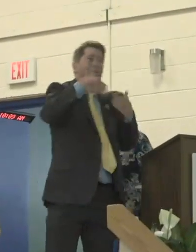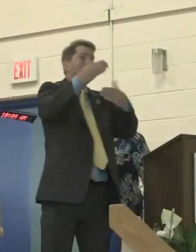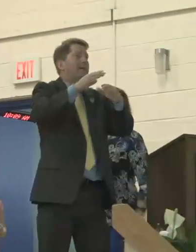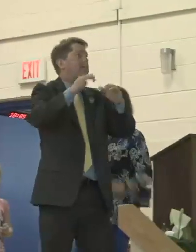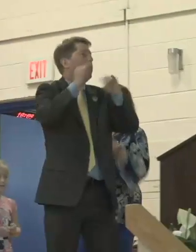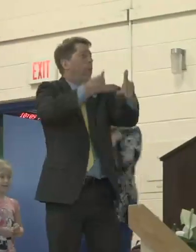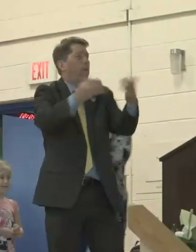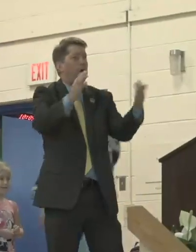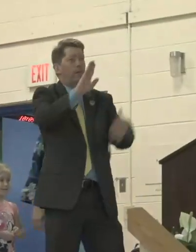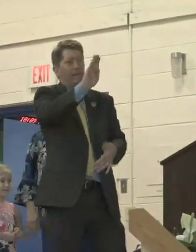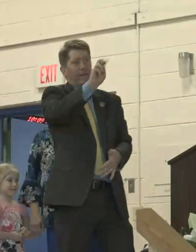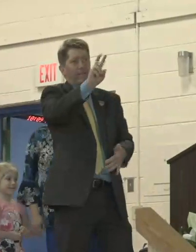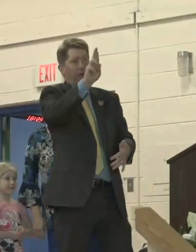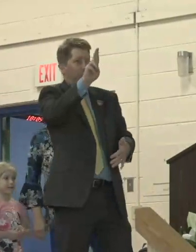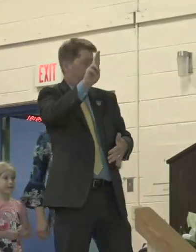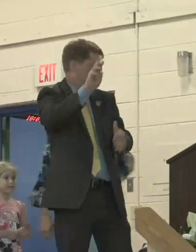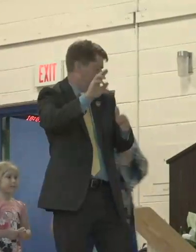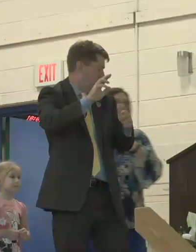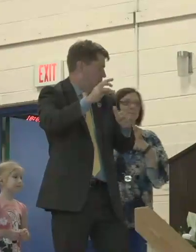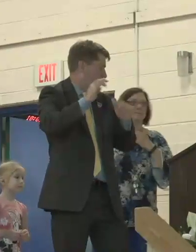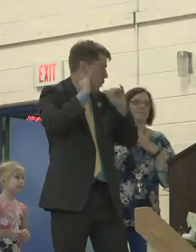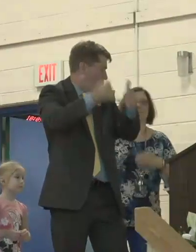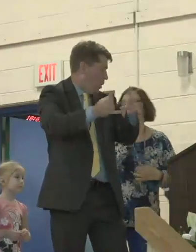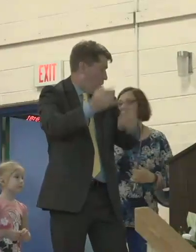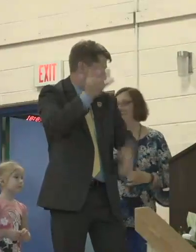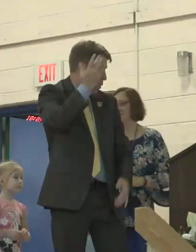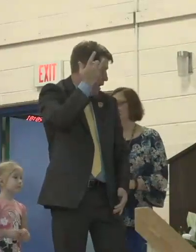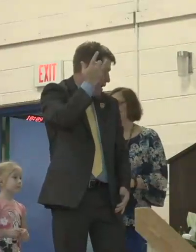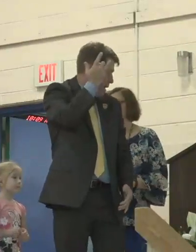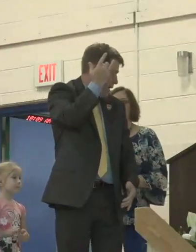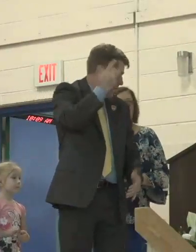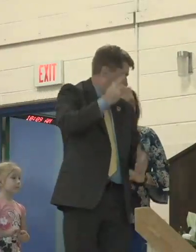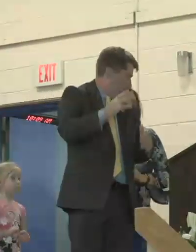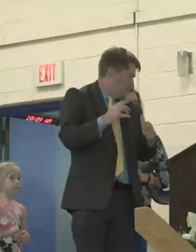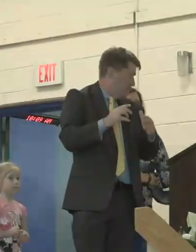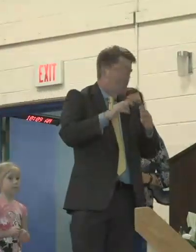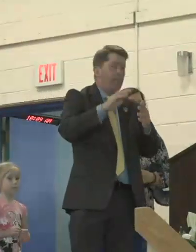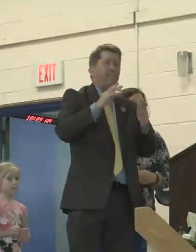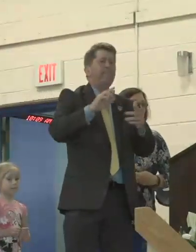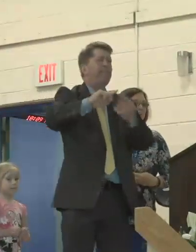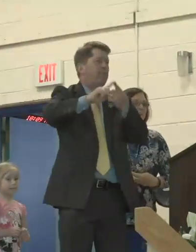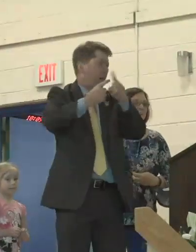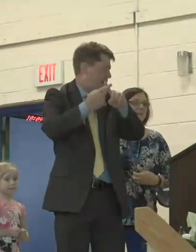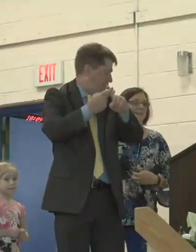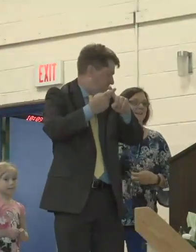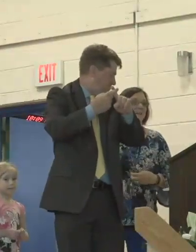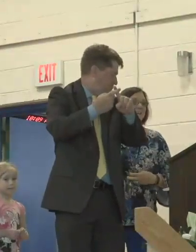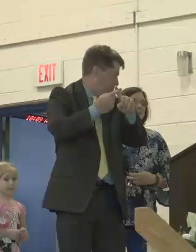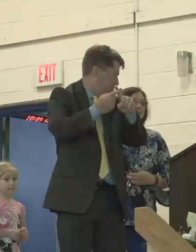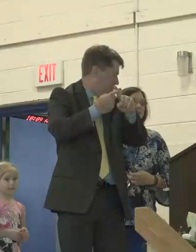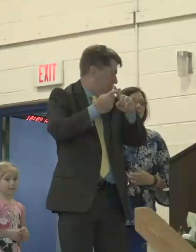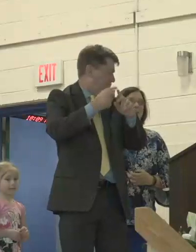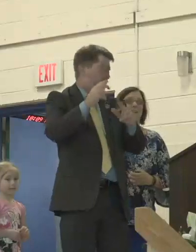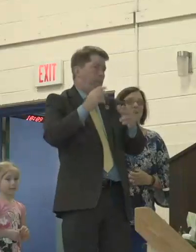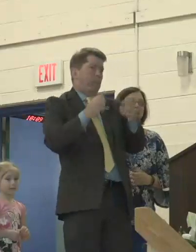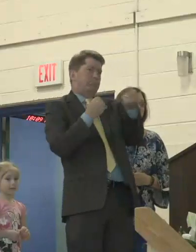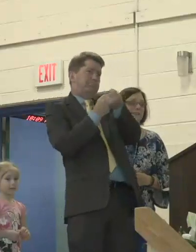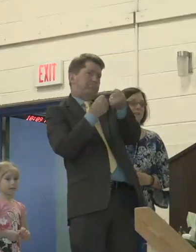Okay, so the next award is the Beaver Award for being a friend that builds up others and